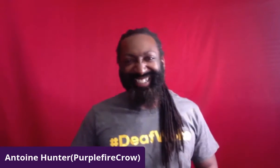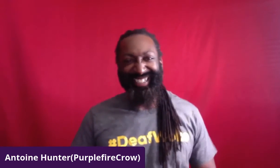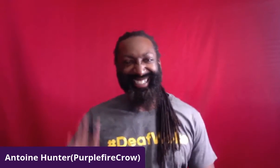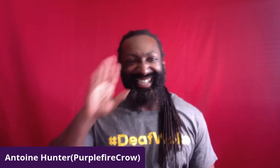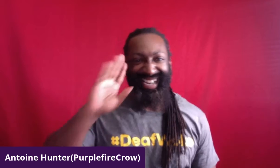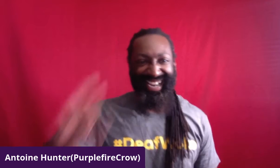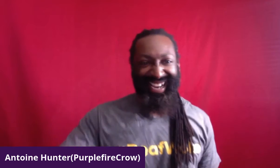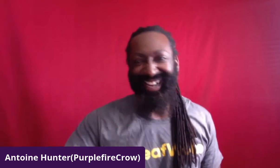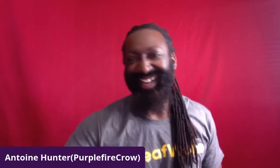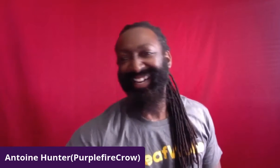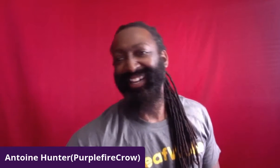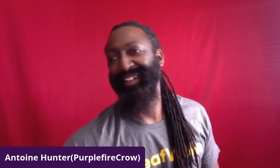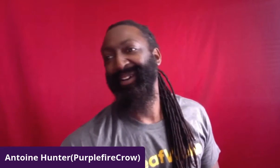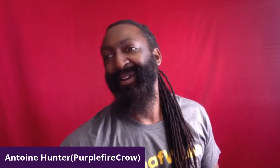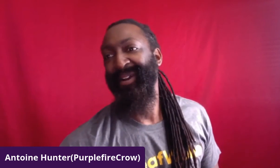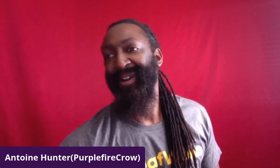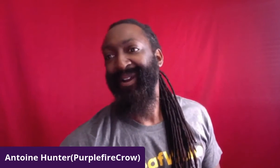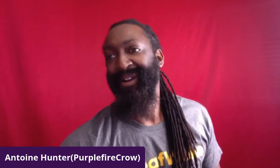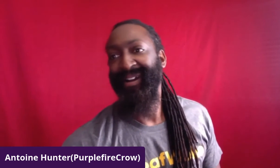Hello.